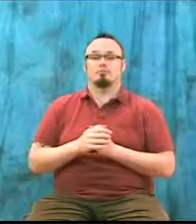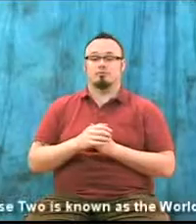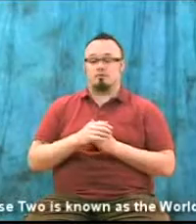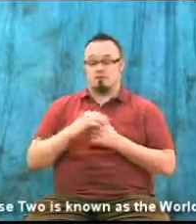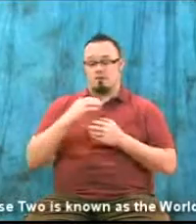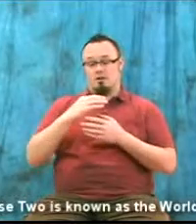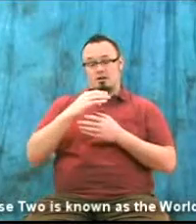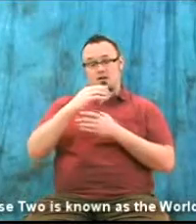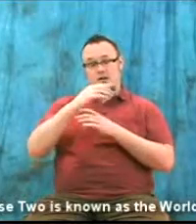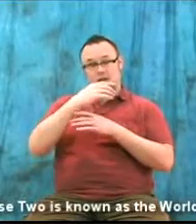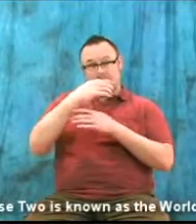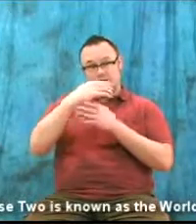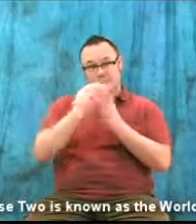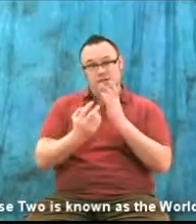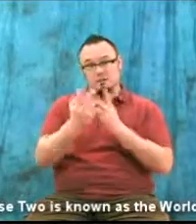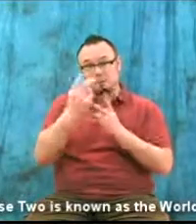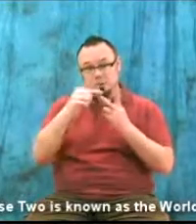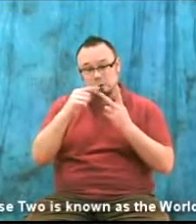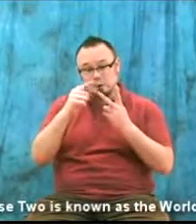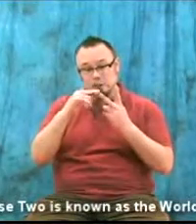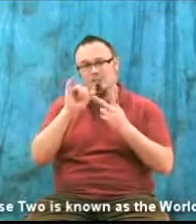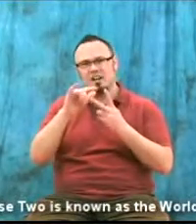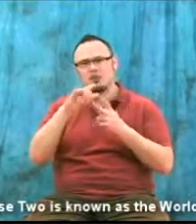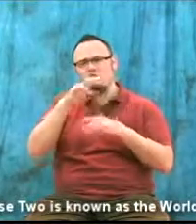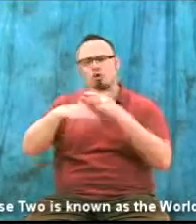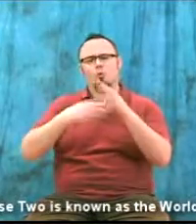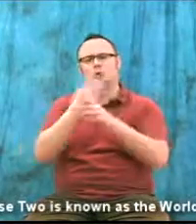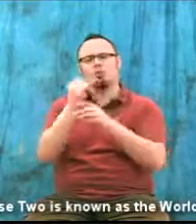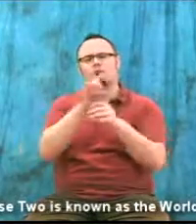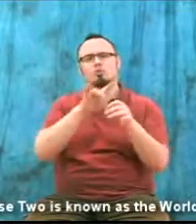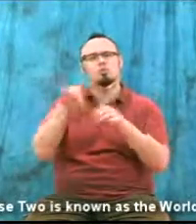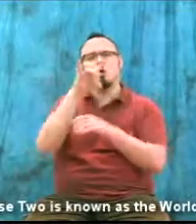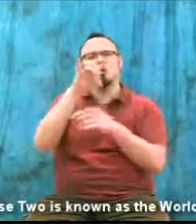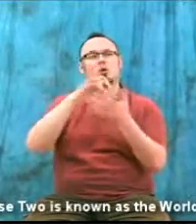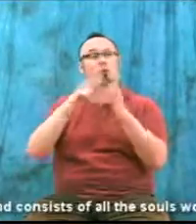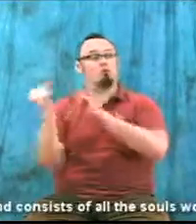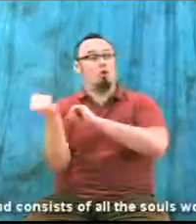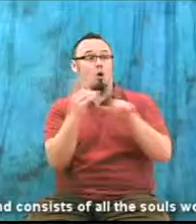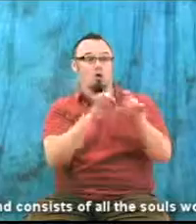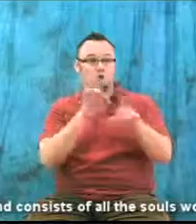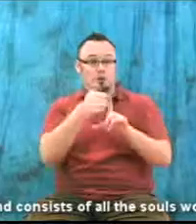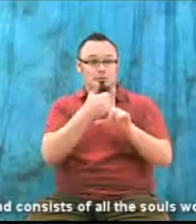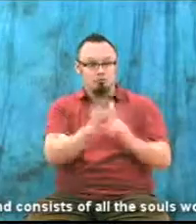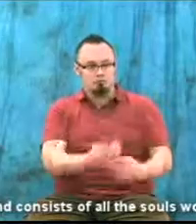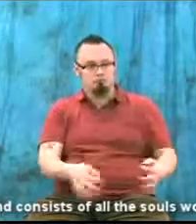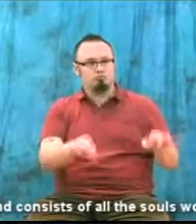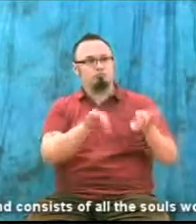Phase 2 is known as the world of souls and consists of all the souls worthy of a connection with God.